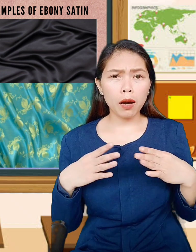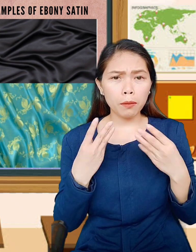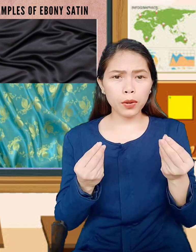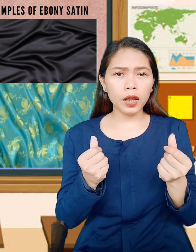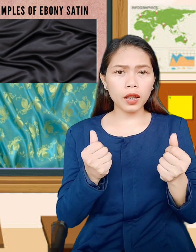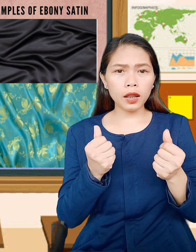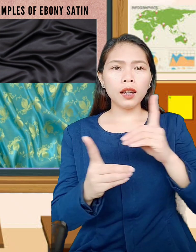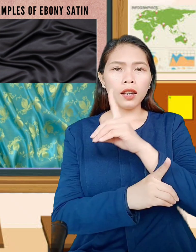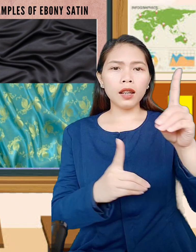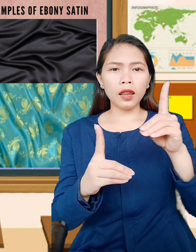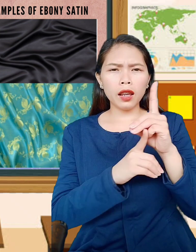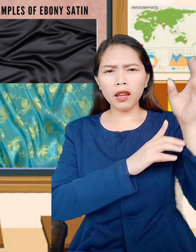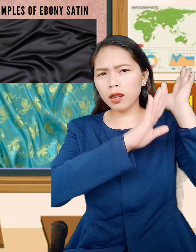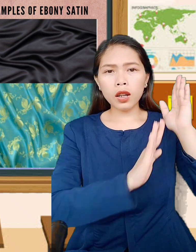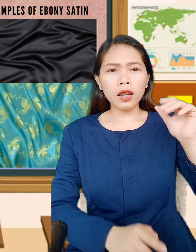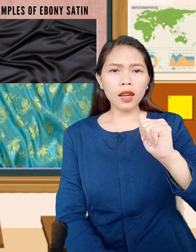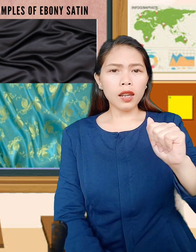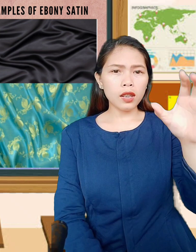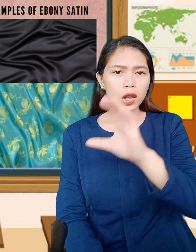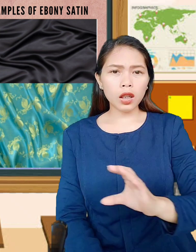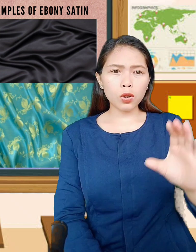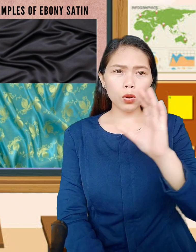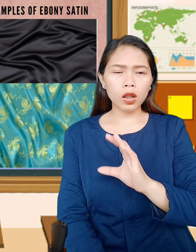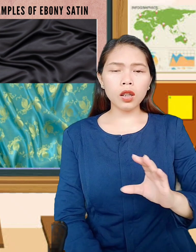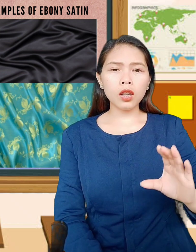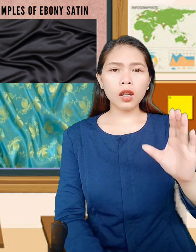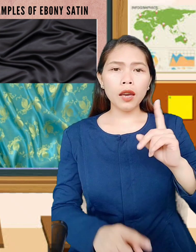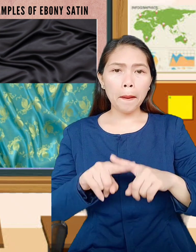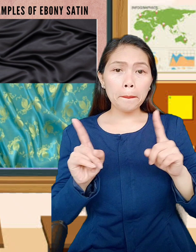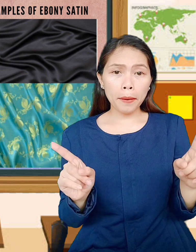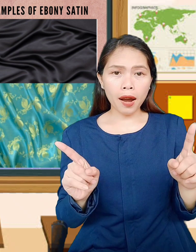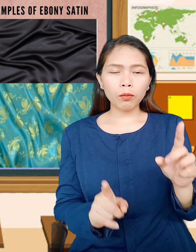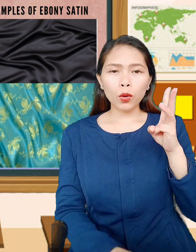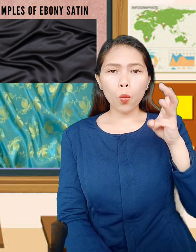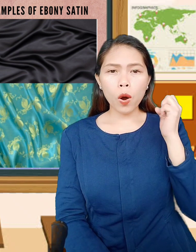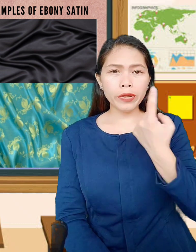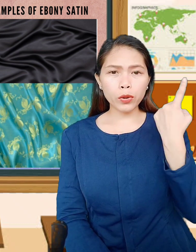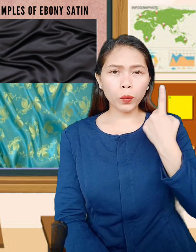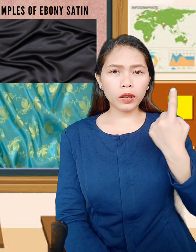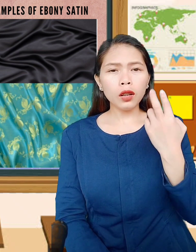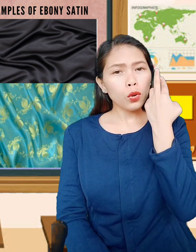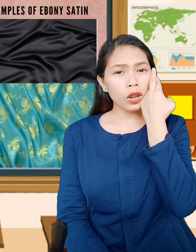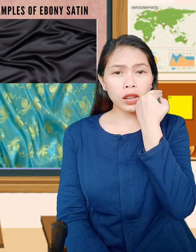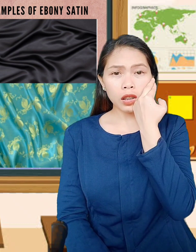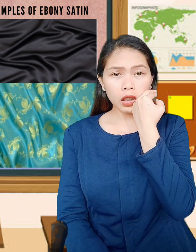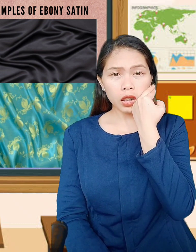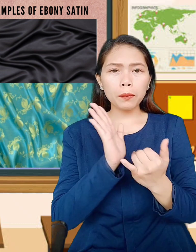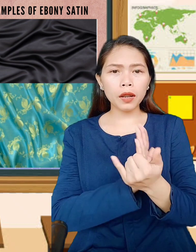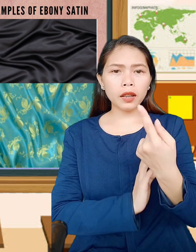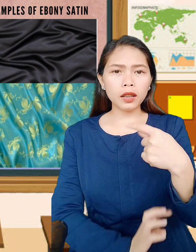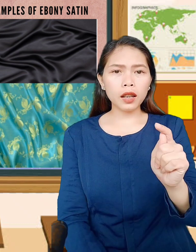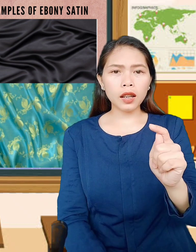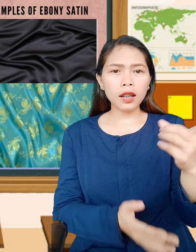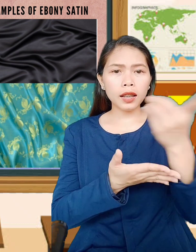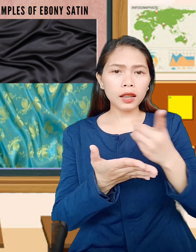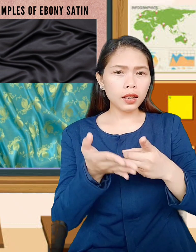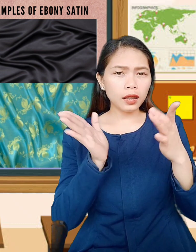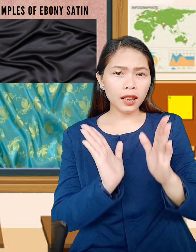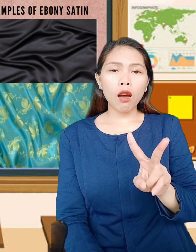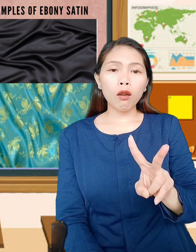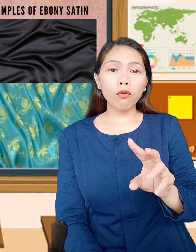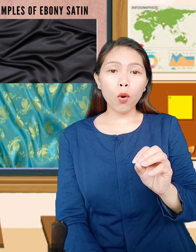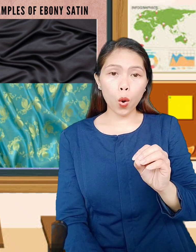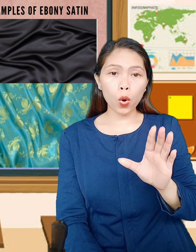The fabric dates back over a century, but was only recently revitalized